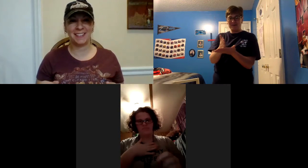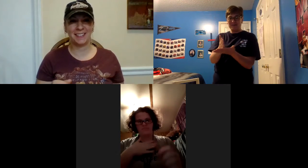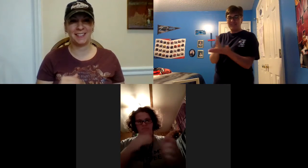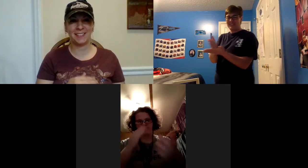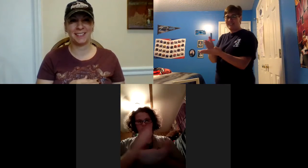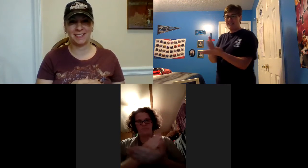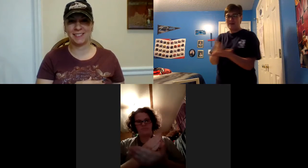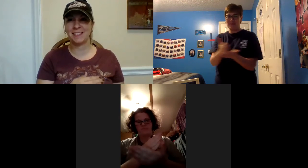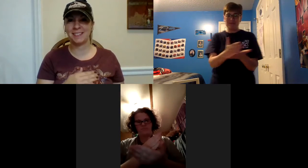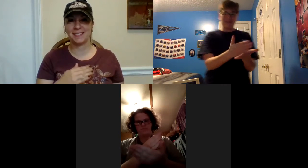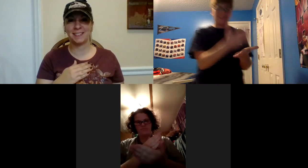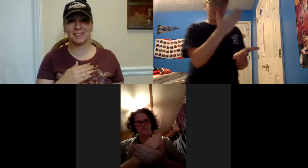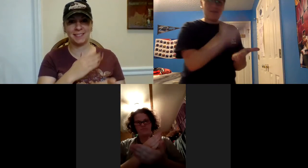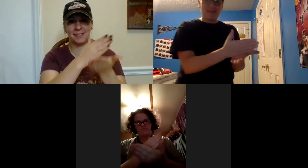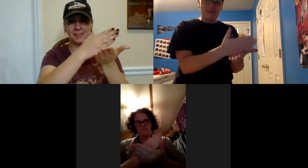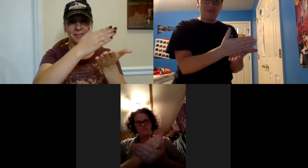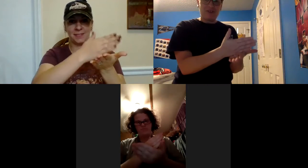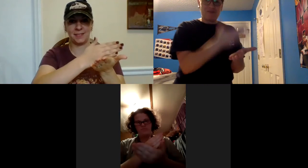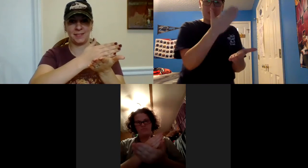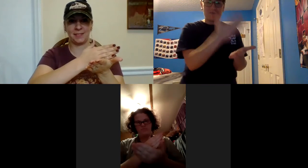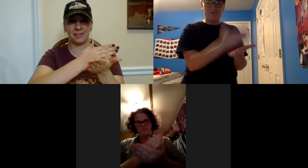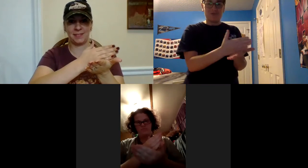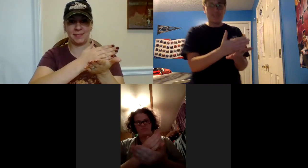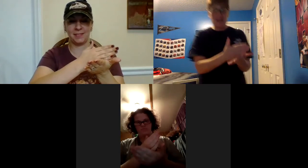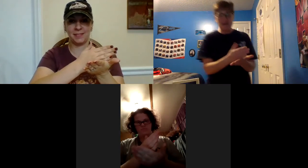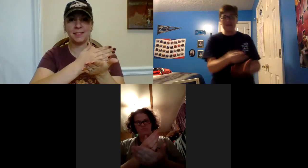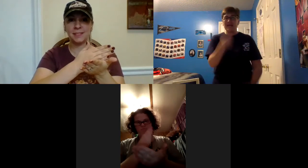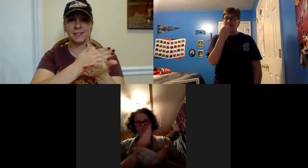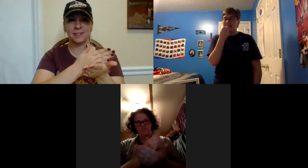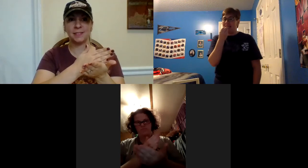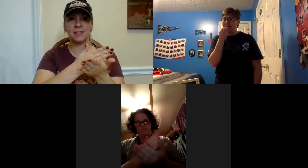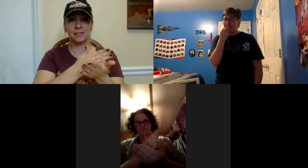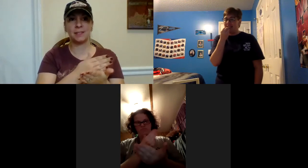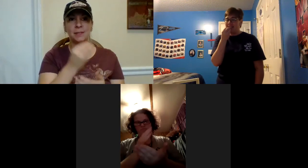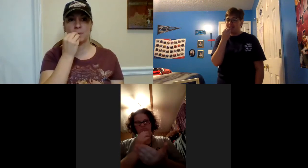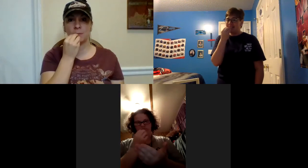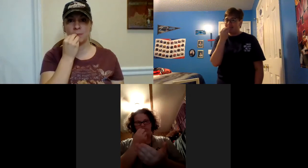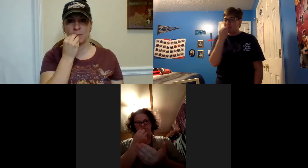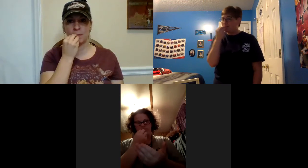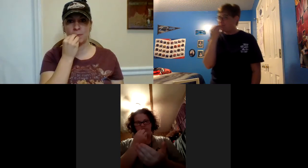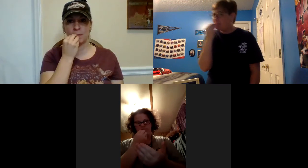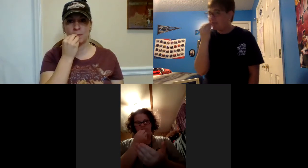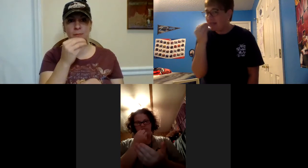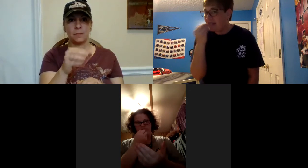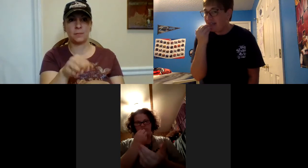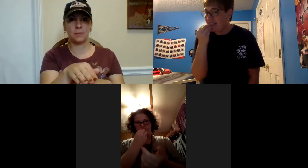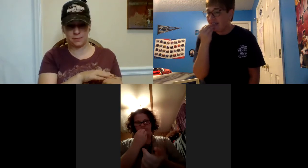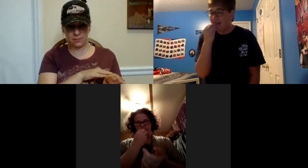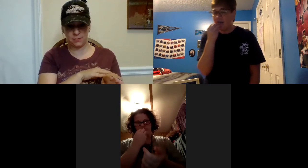stop. We just did stop tonight, but I think we've gone over that one before. Stop eating.